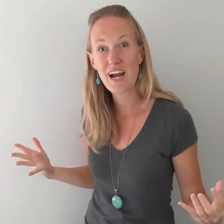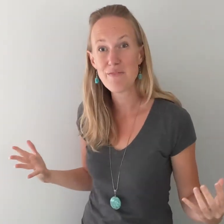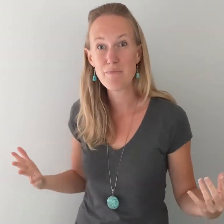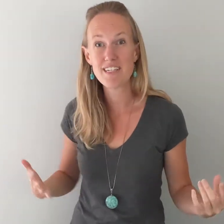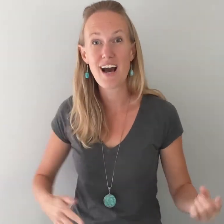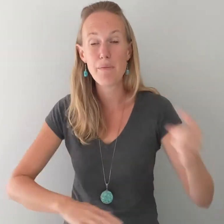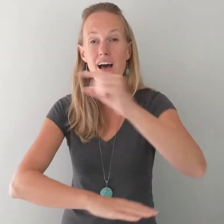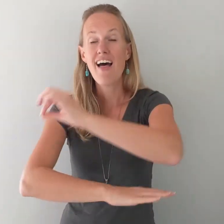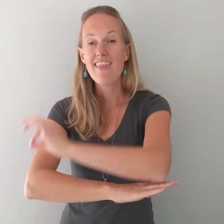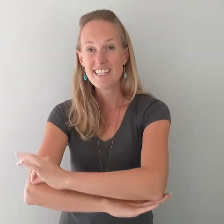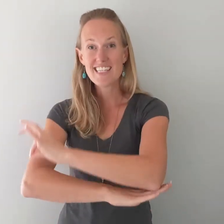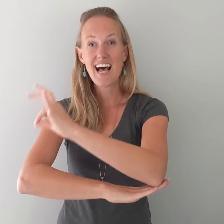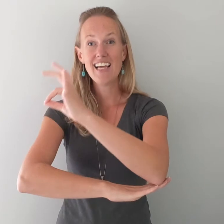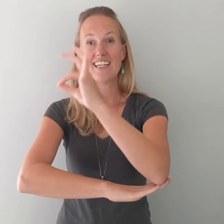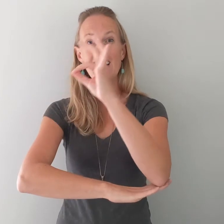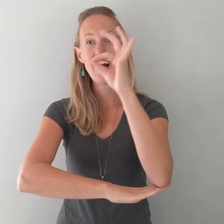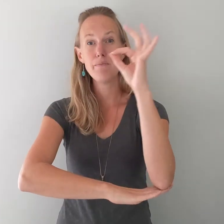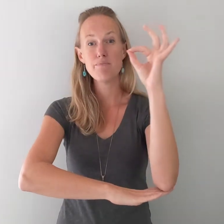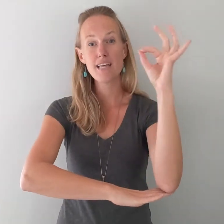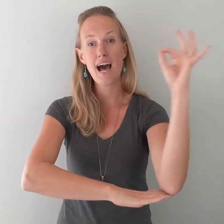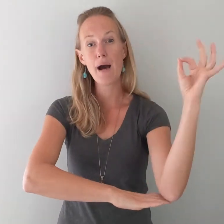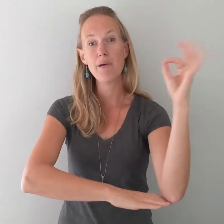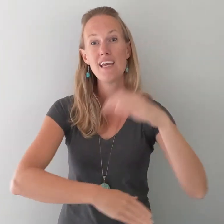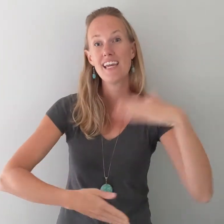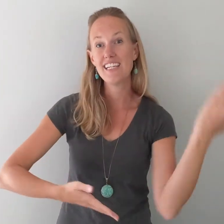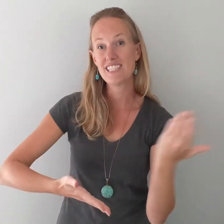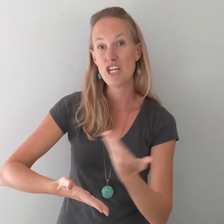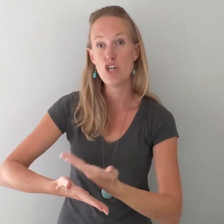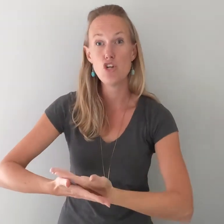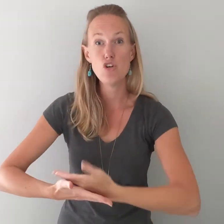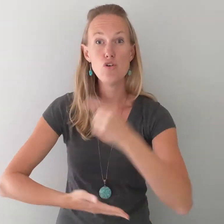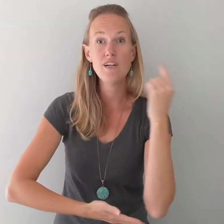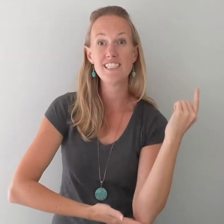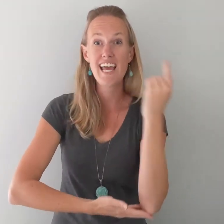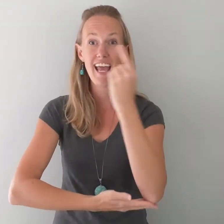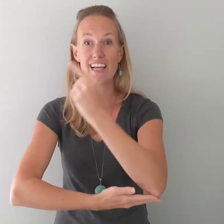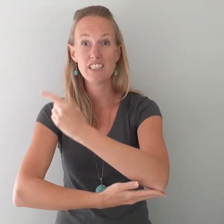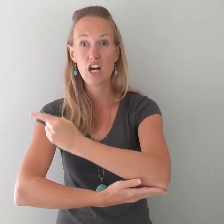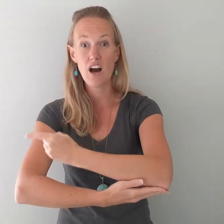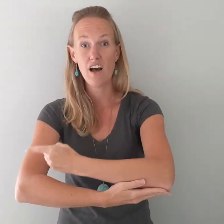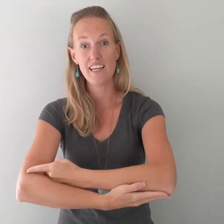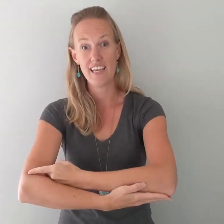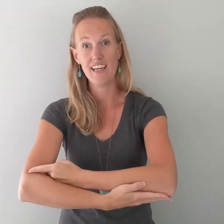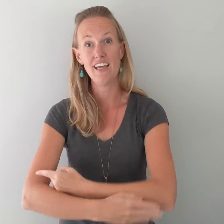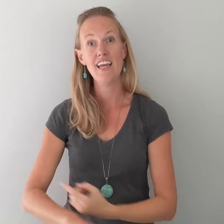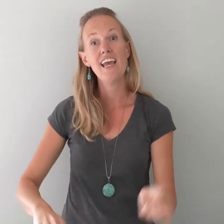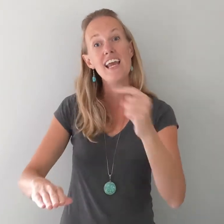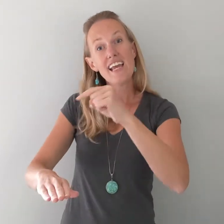it from the top. The sun comes up, it's a new day dawning.